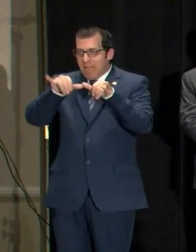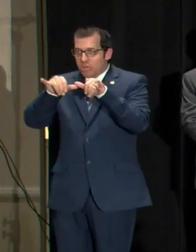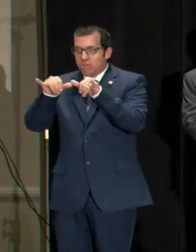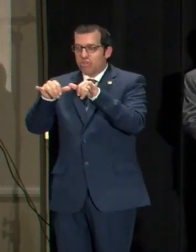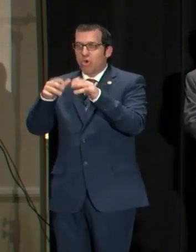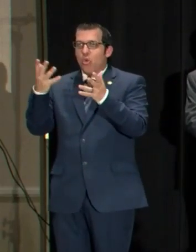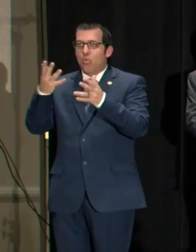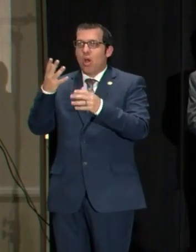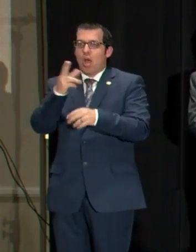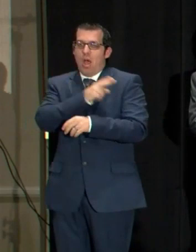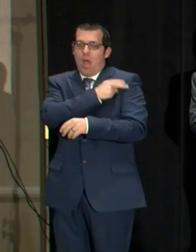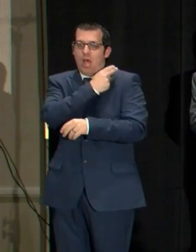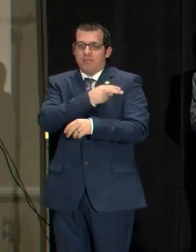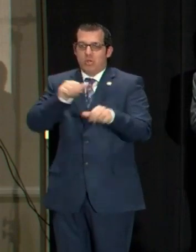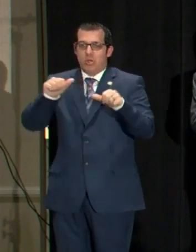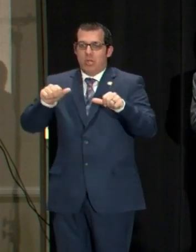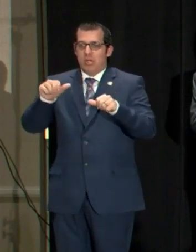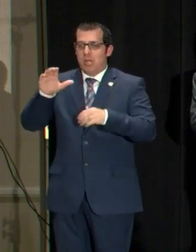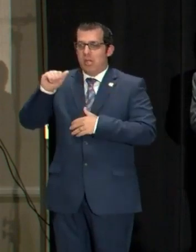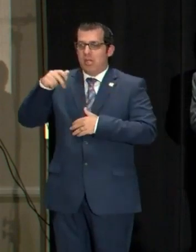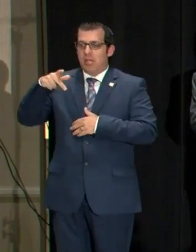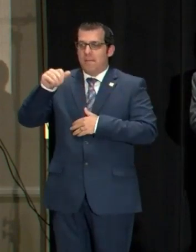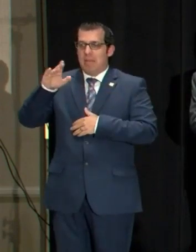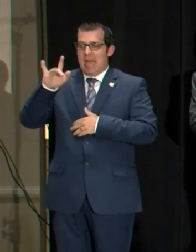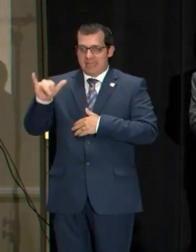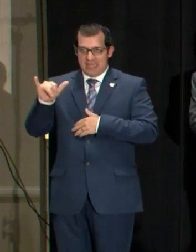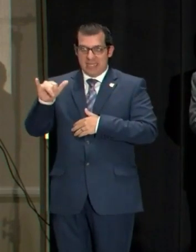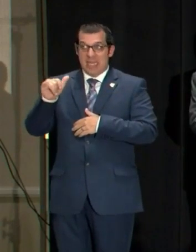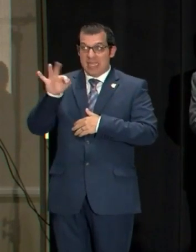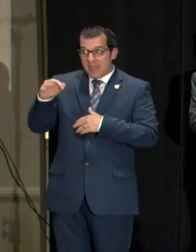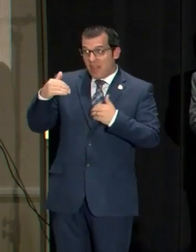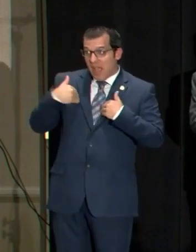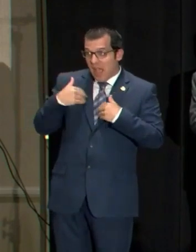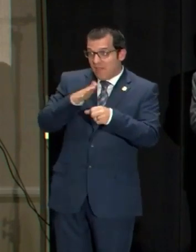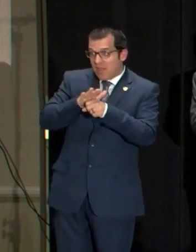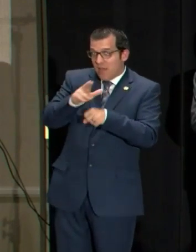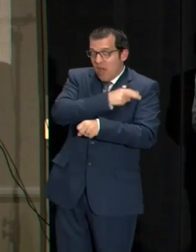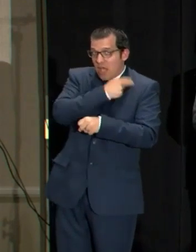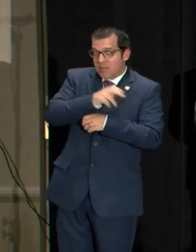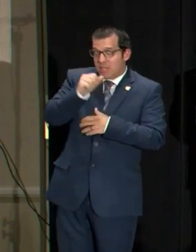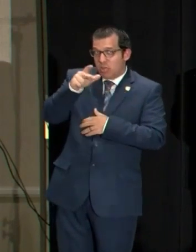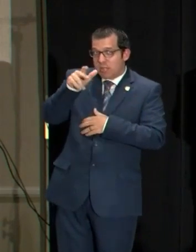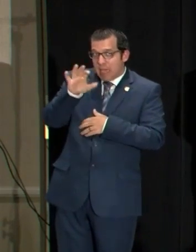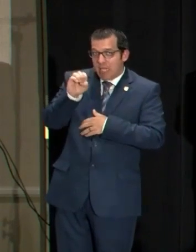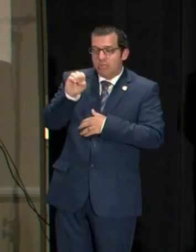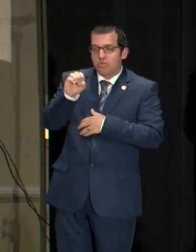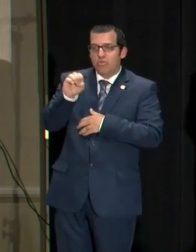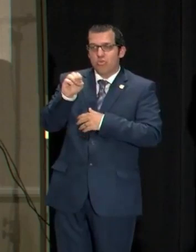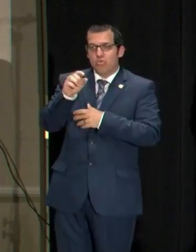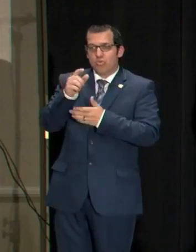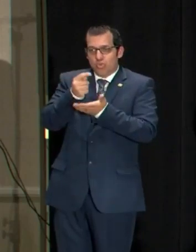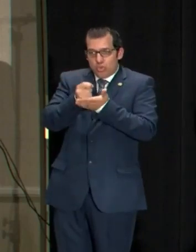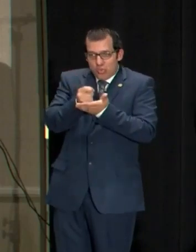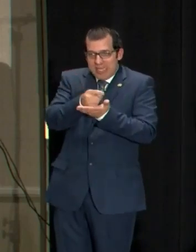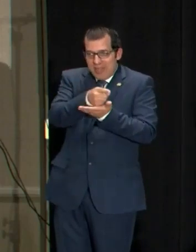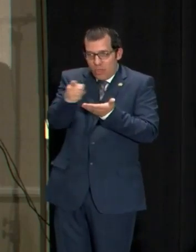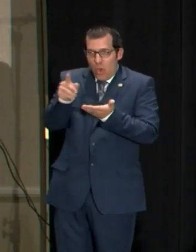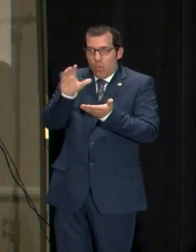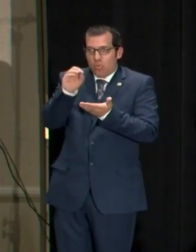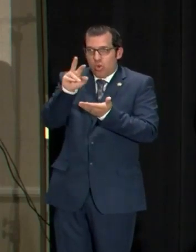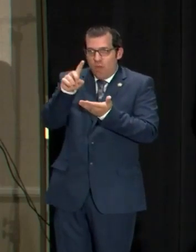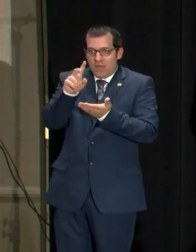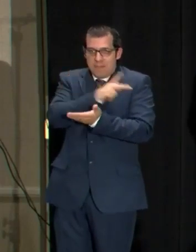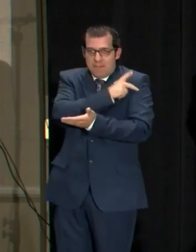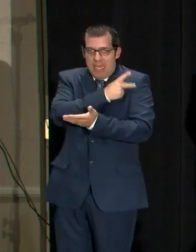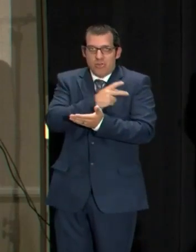hospital capacity and whether we have enough hospital space in which to treat all COVID patients, and